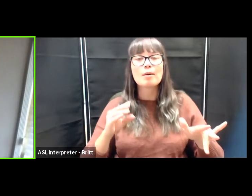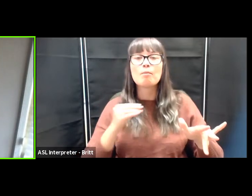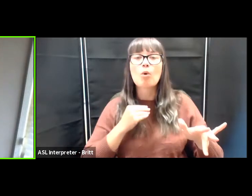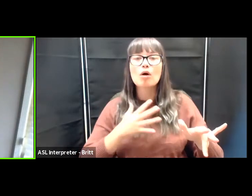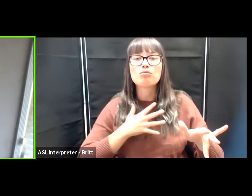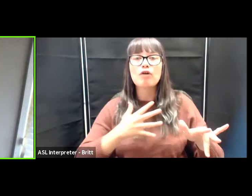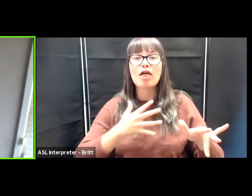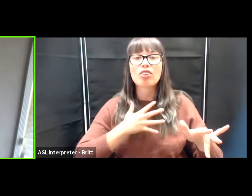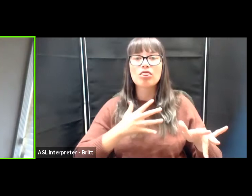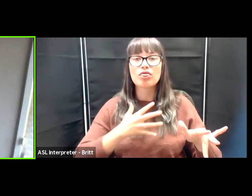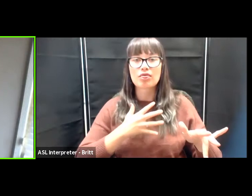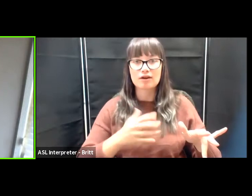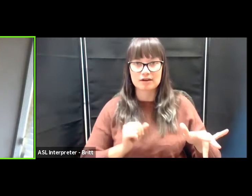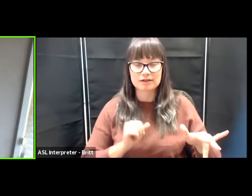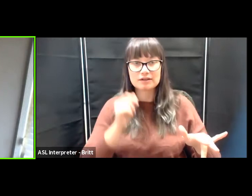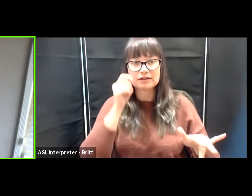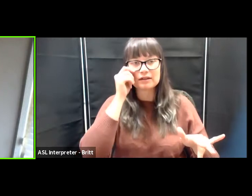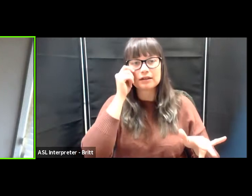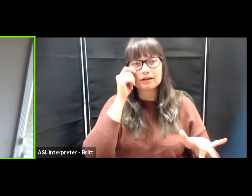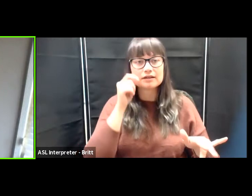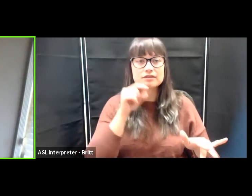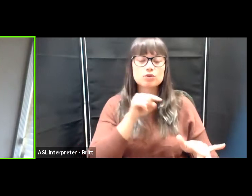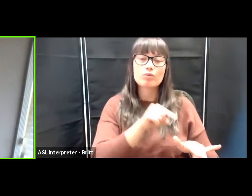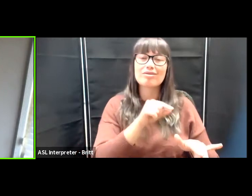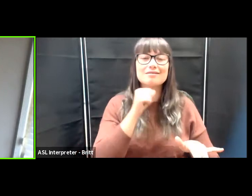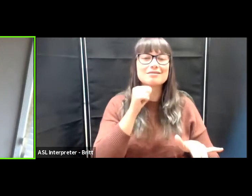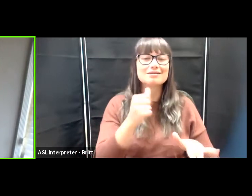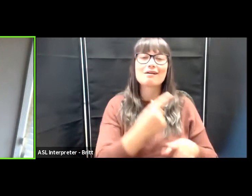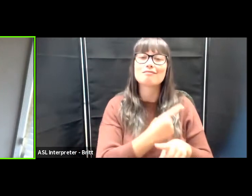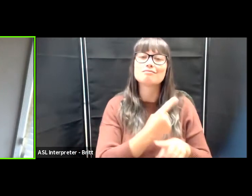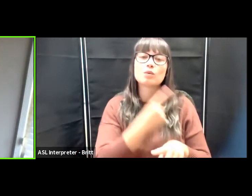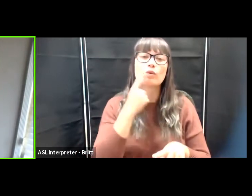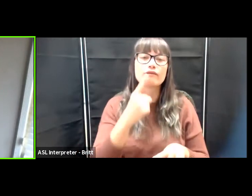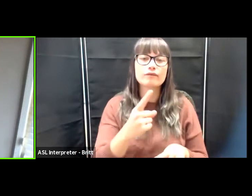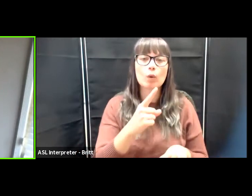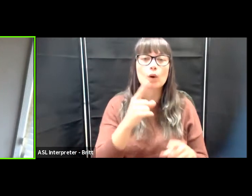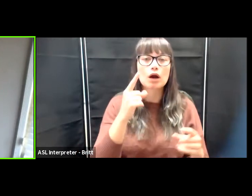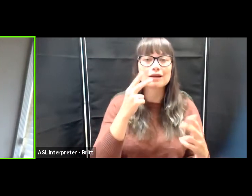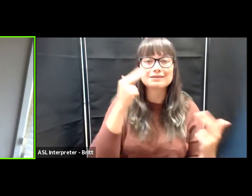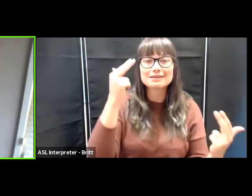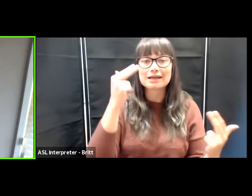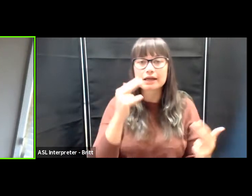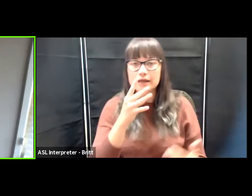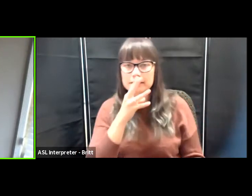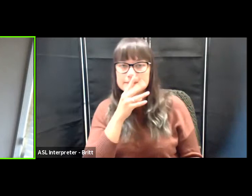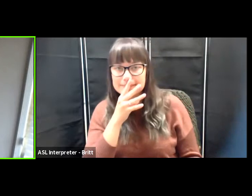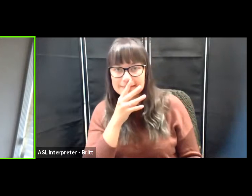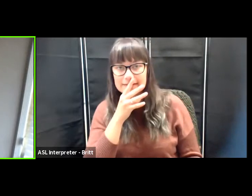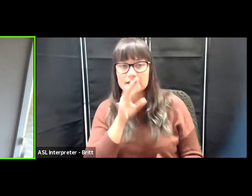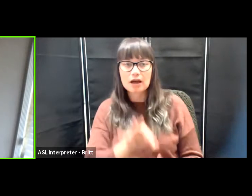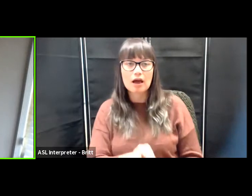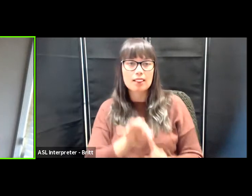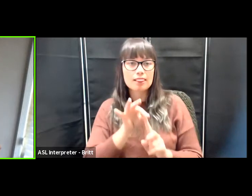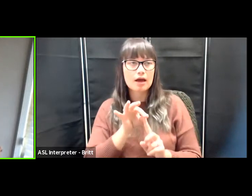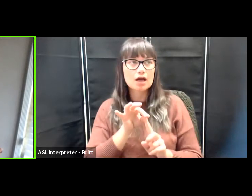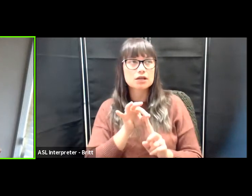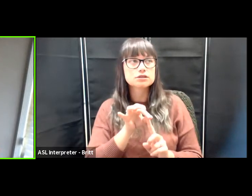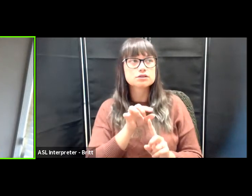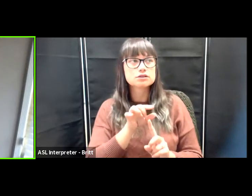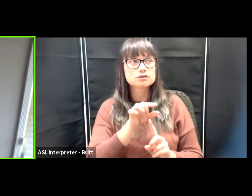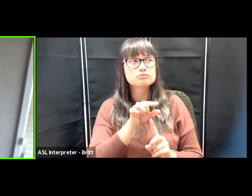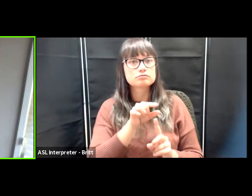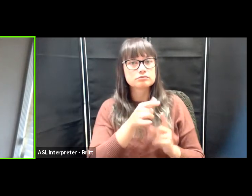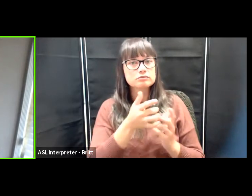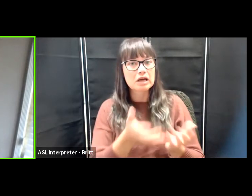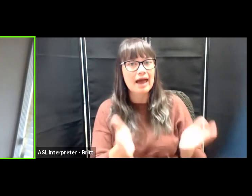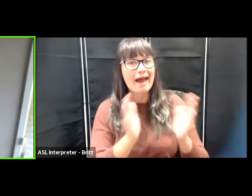not optimum in singing or speaking unless you're being asked to